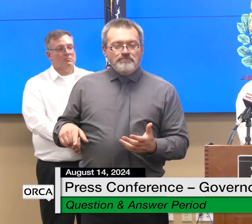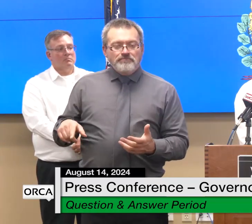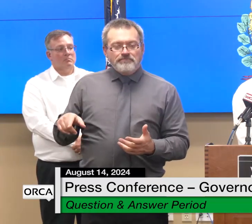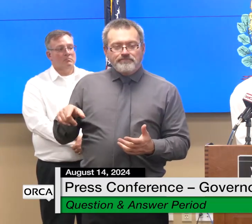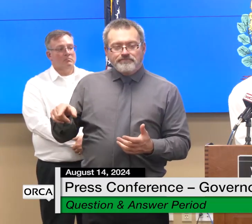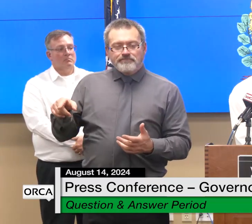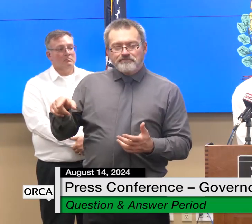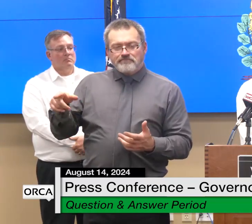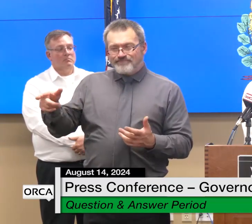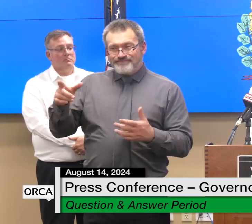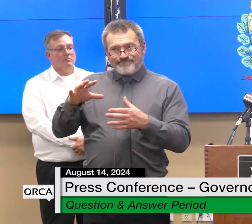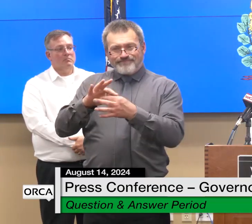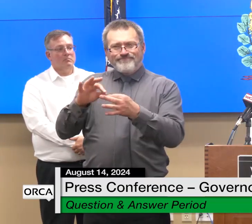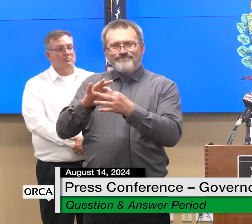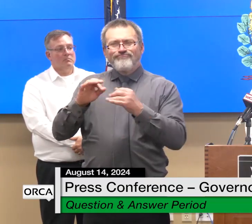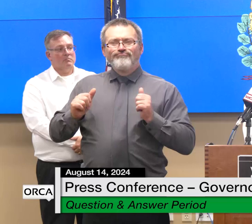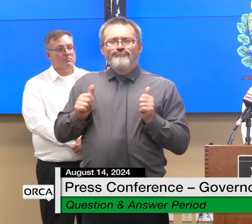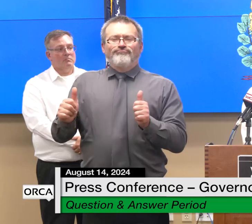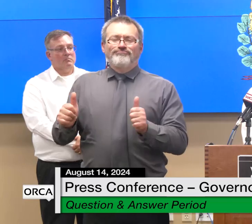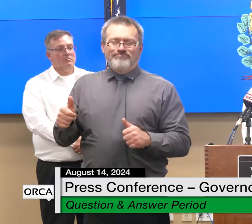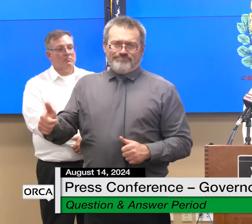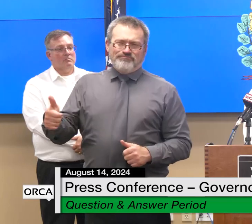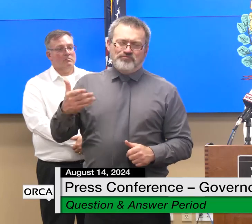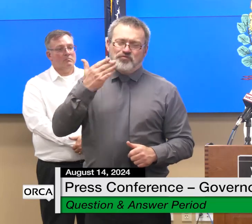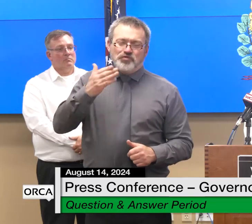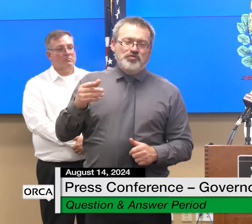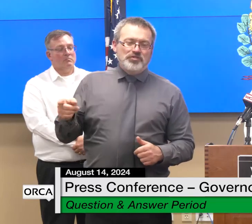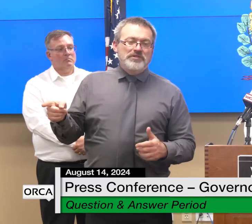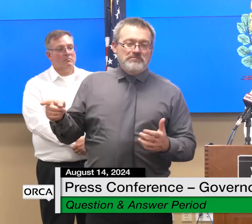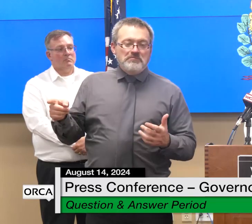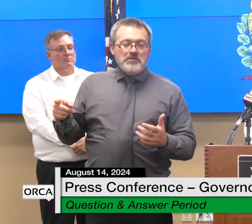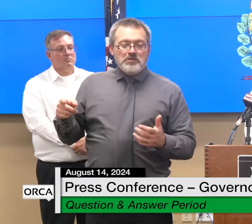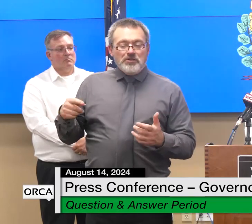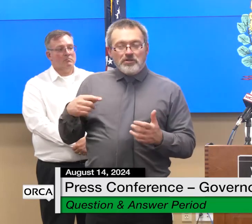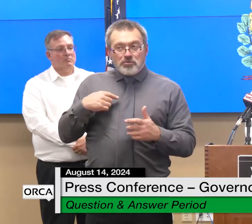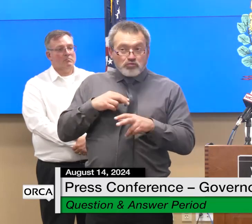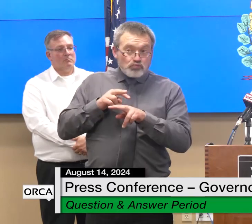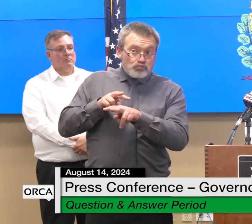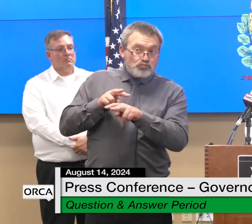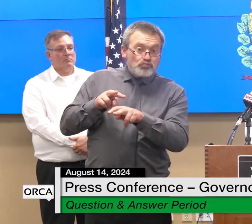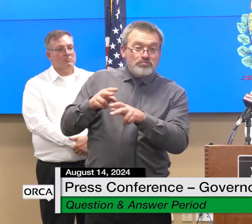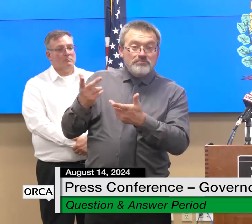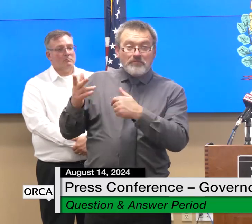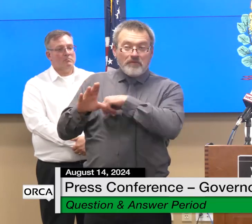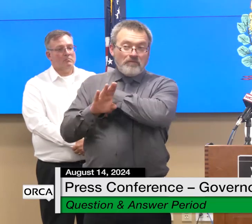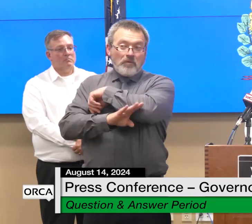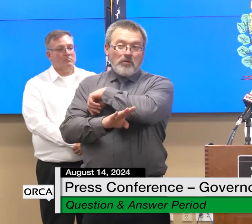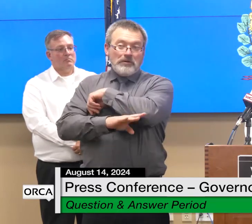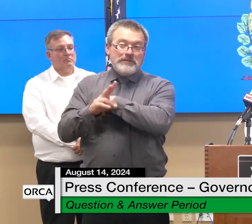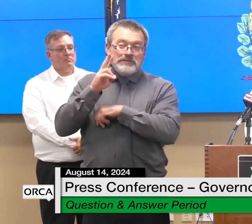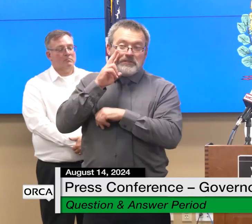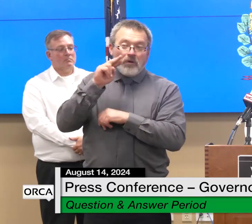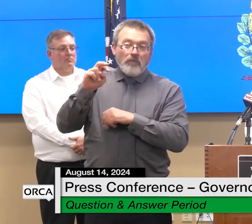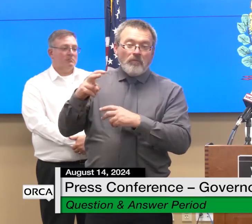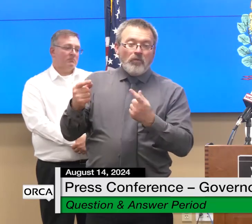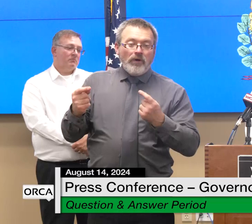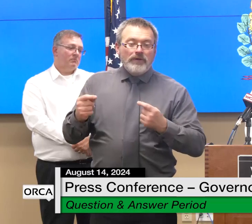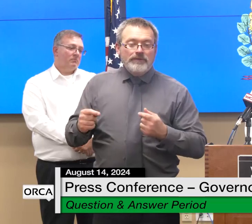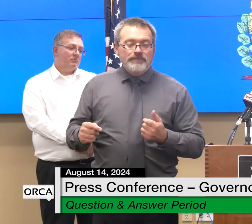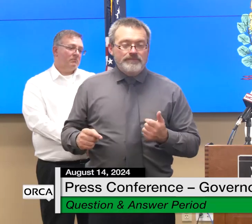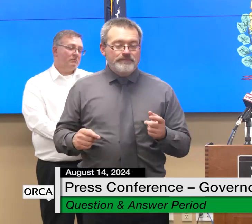So it'll be a very engaging contest, I believe. How do you foresee